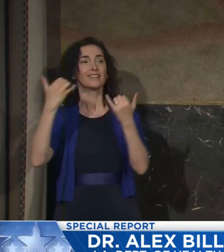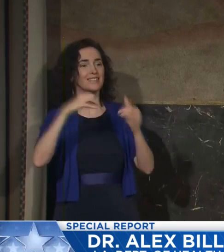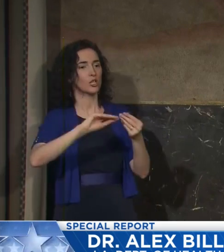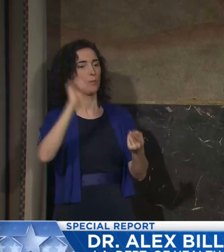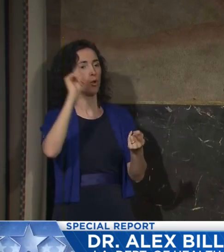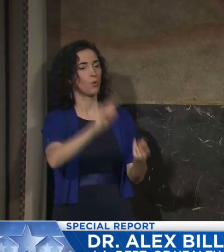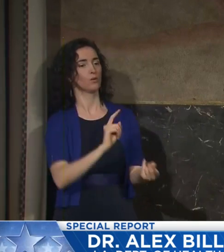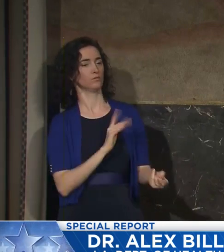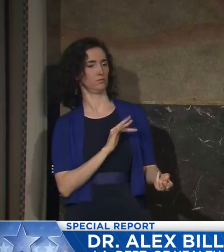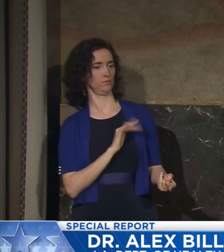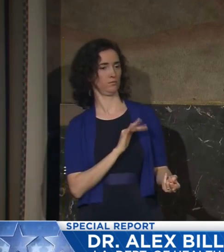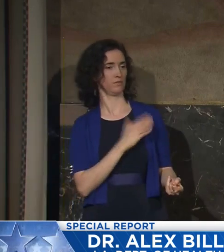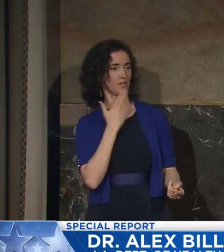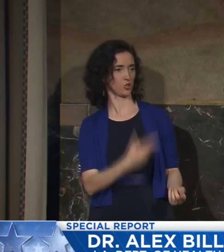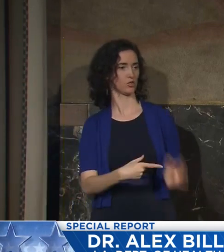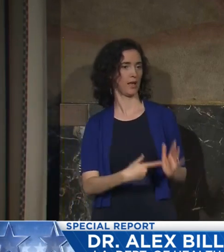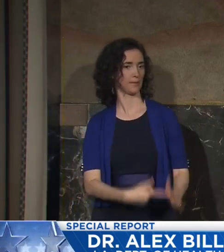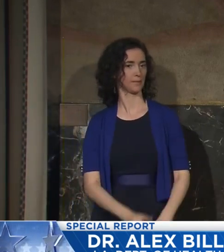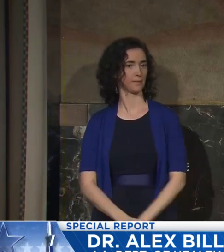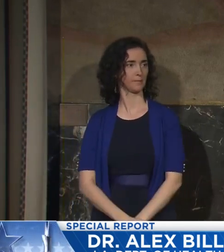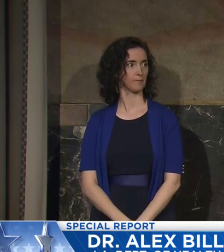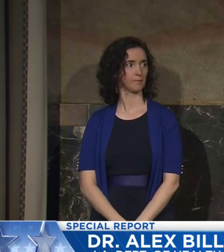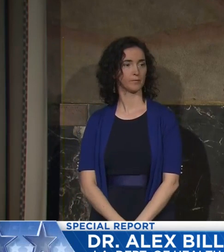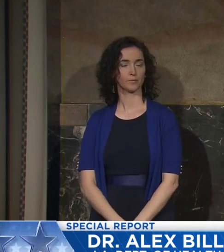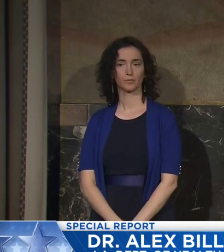like increasing.